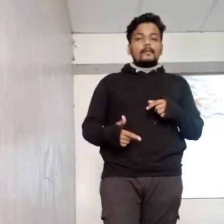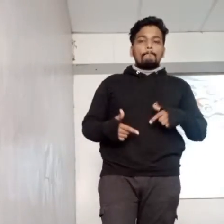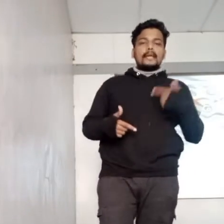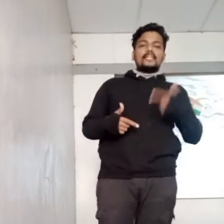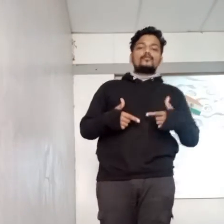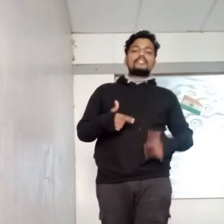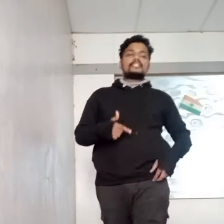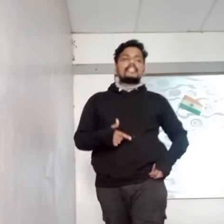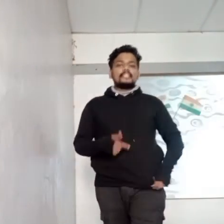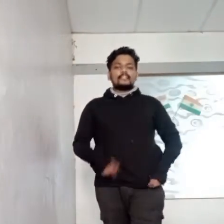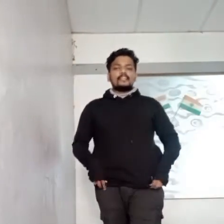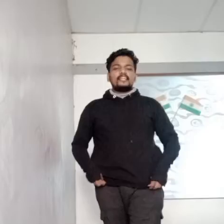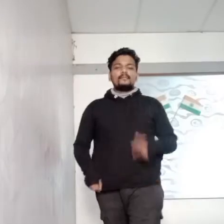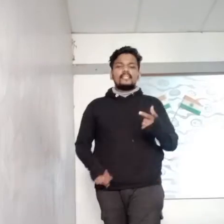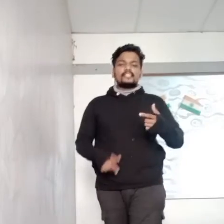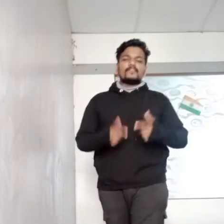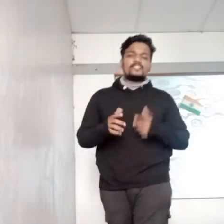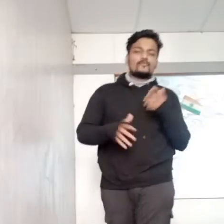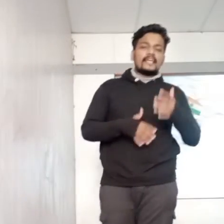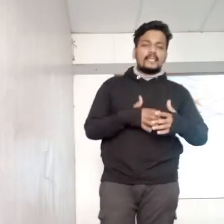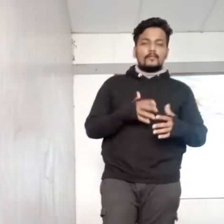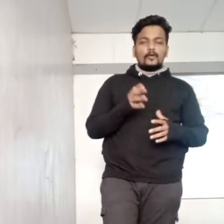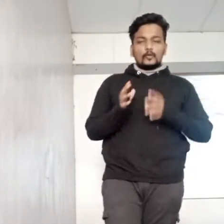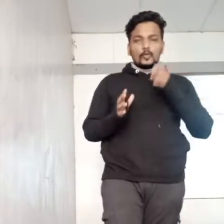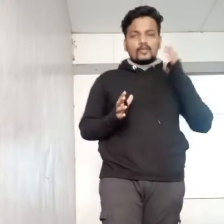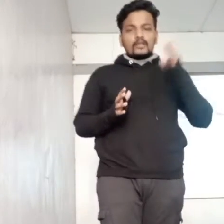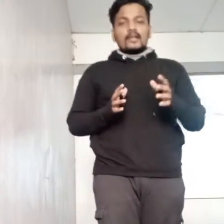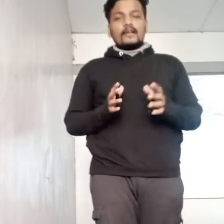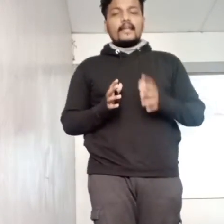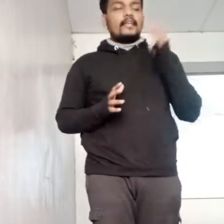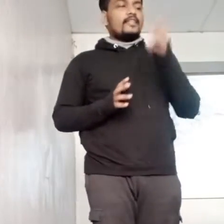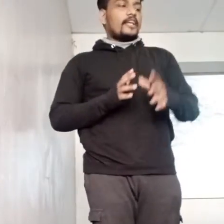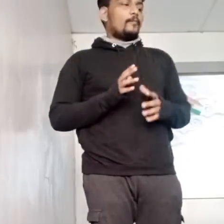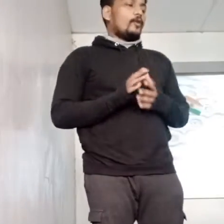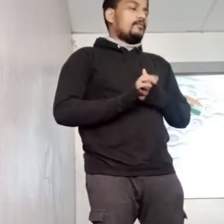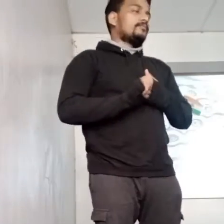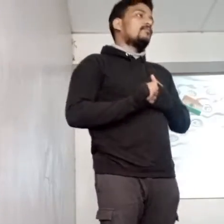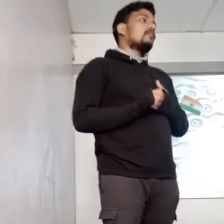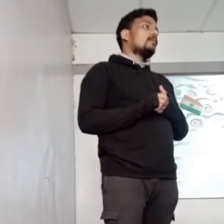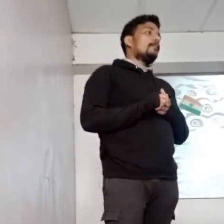By using that runnable interface, we are able to create a thread pool. But